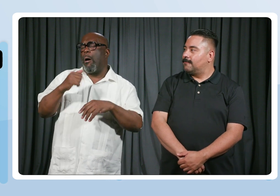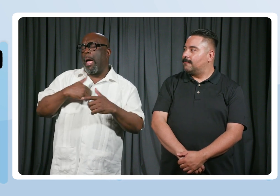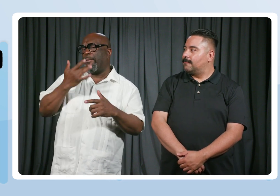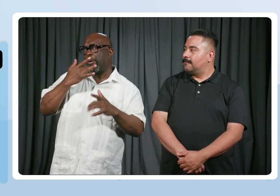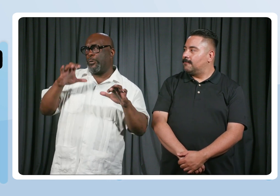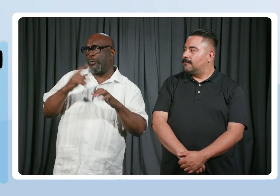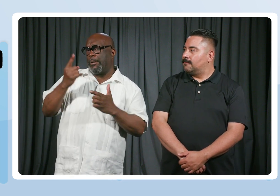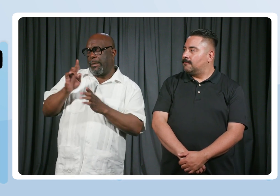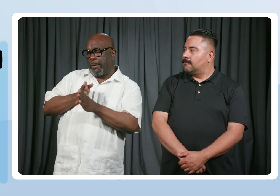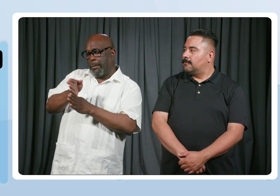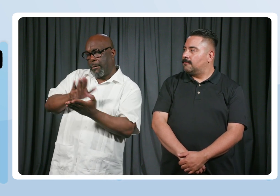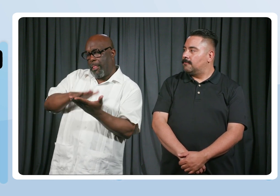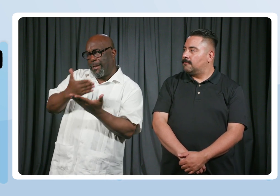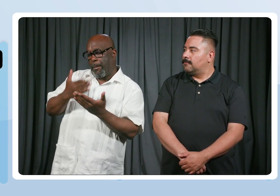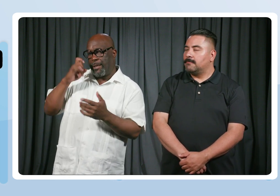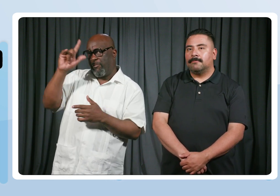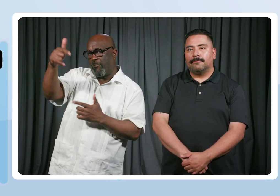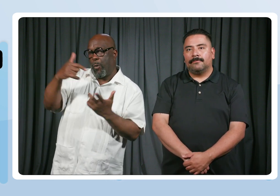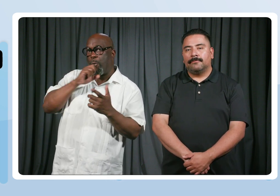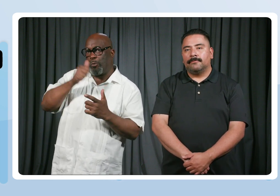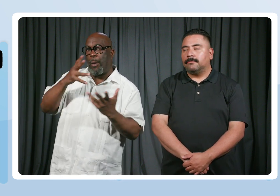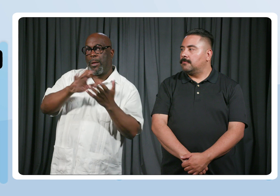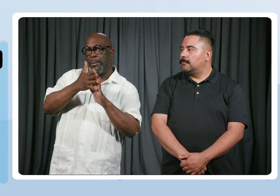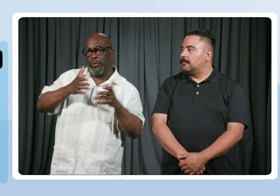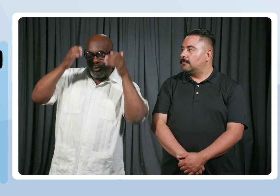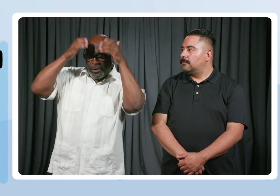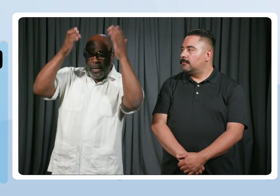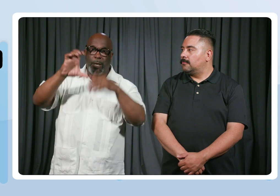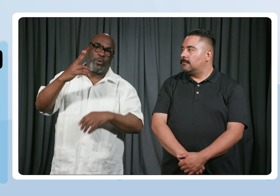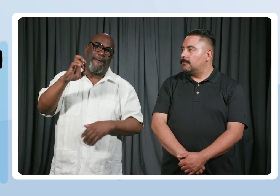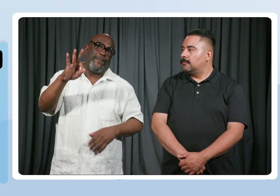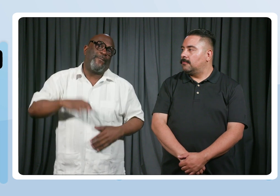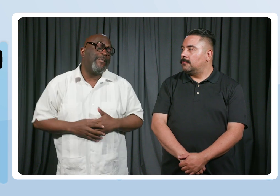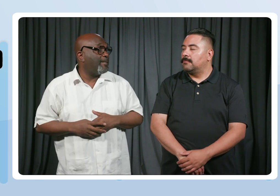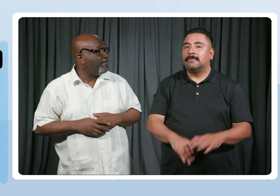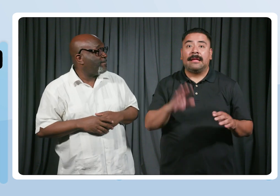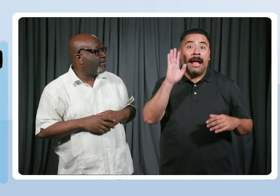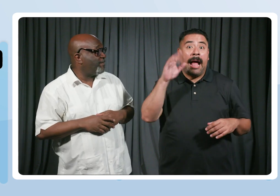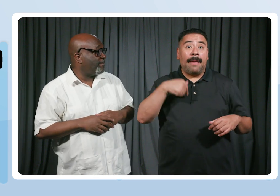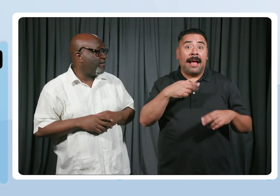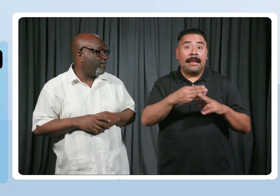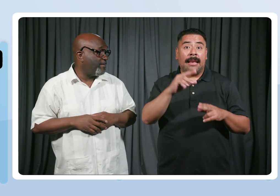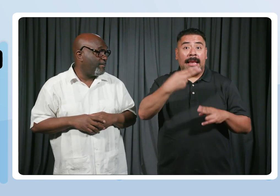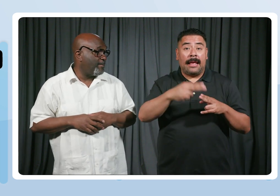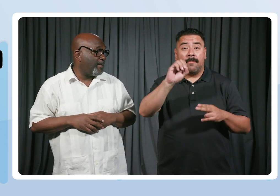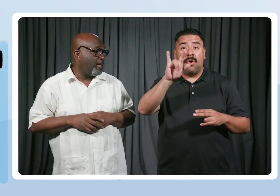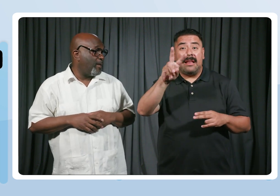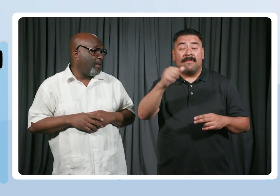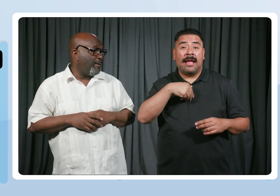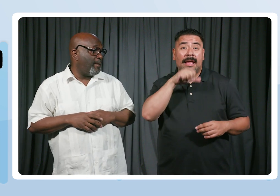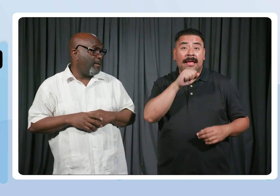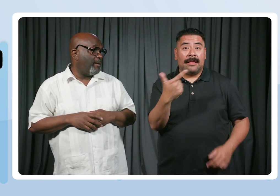under culinary because when I do get older, I do want to be a chef. Hi, my name's Olivia. I'm